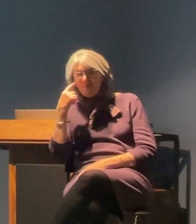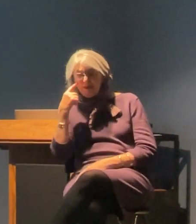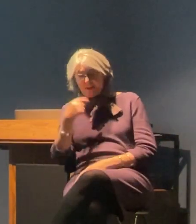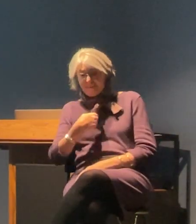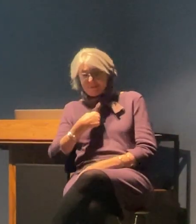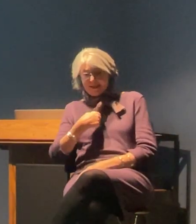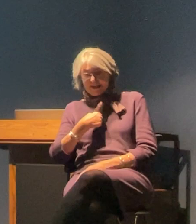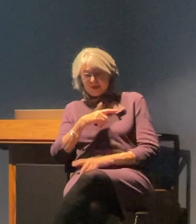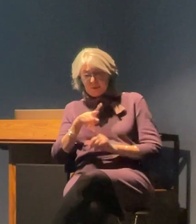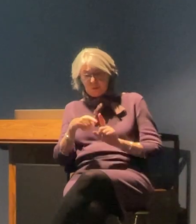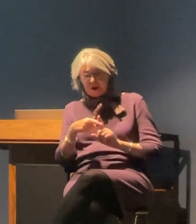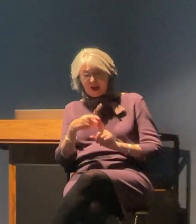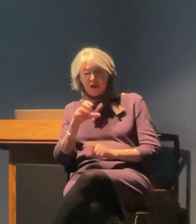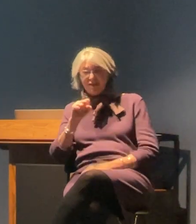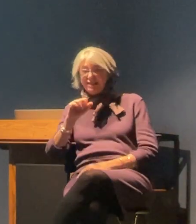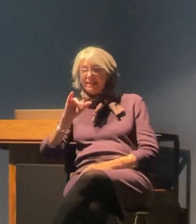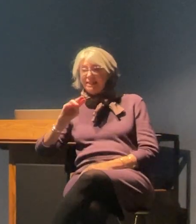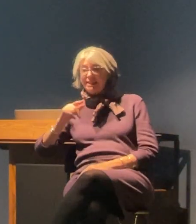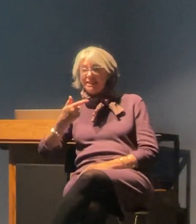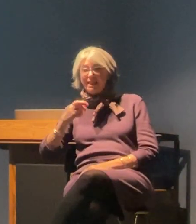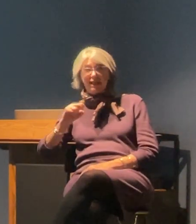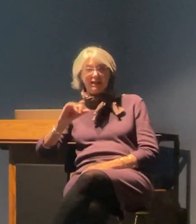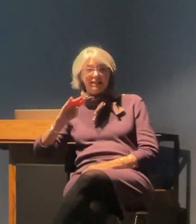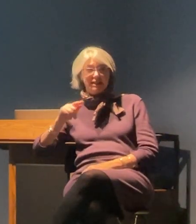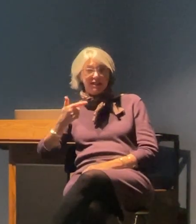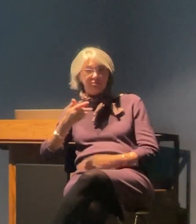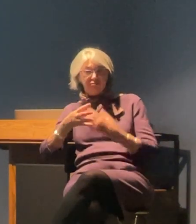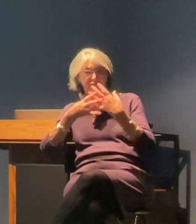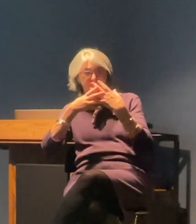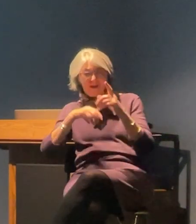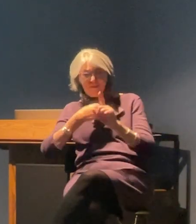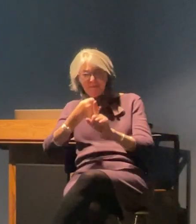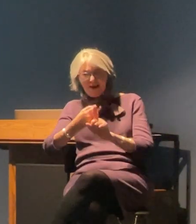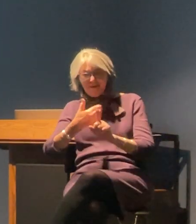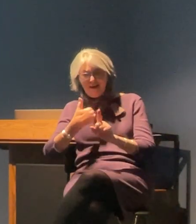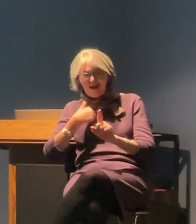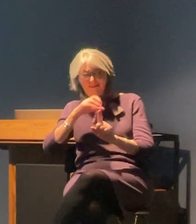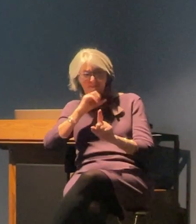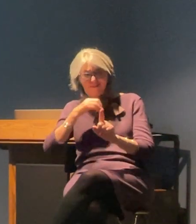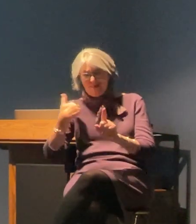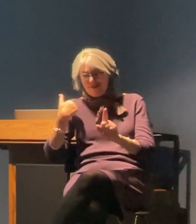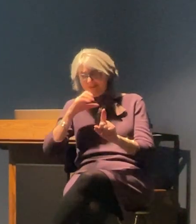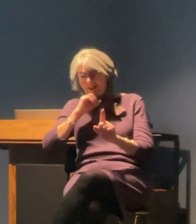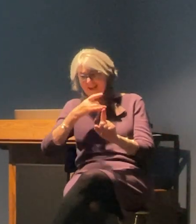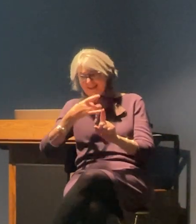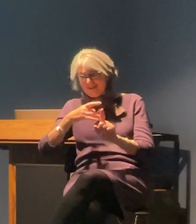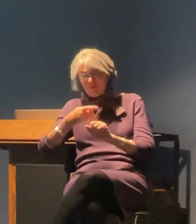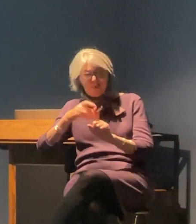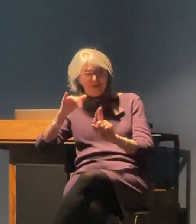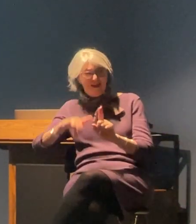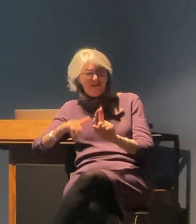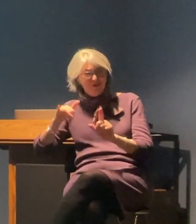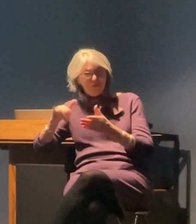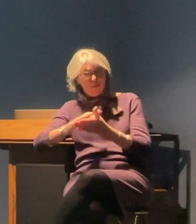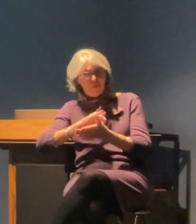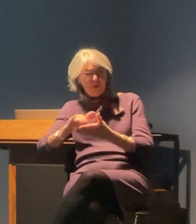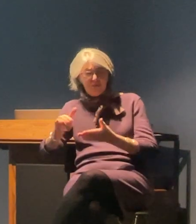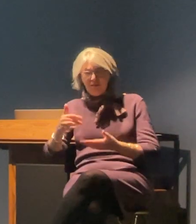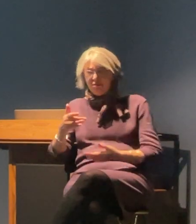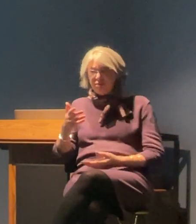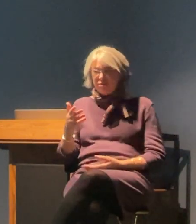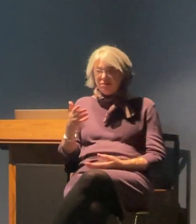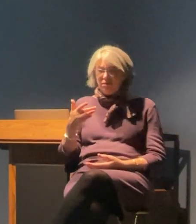about me when I was in Sing Sing and the impact that had on a young 18-year-old coming from Yonkers, New York, was